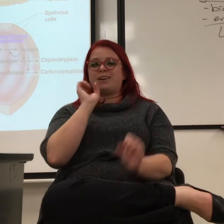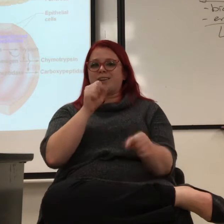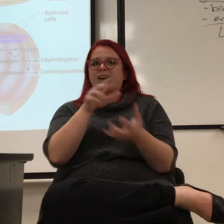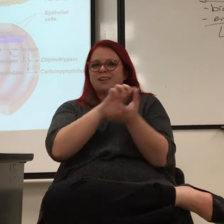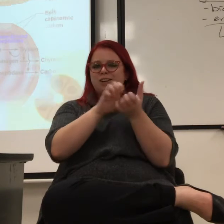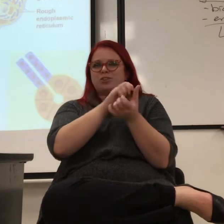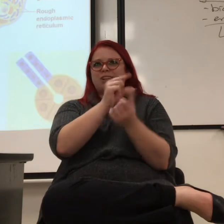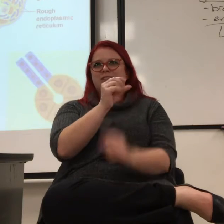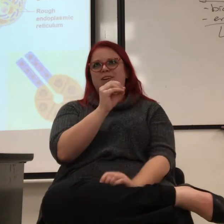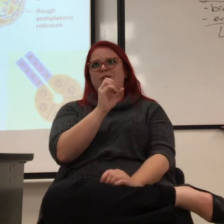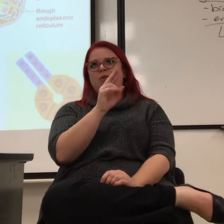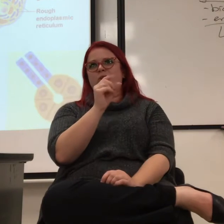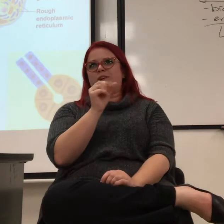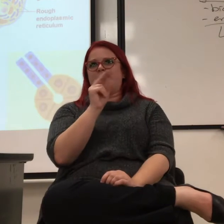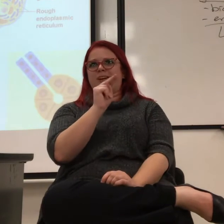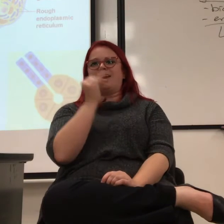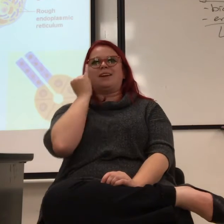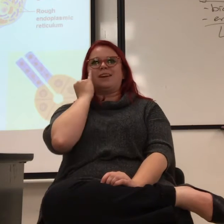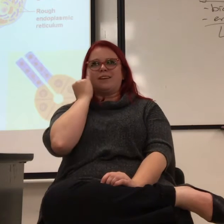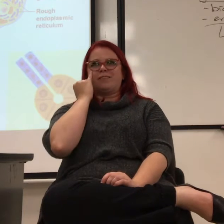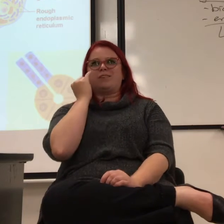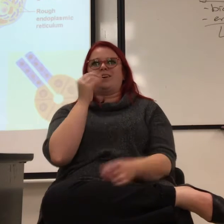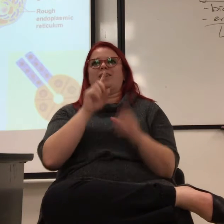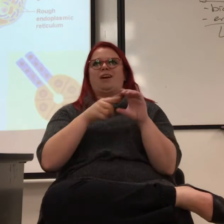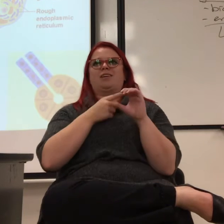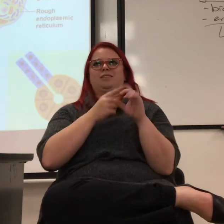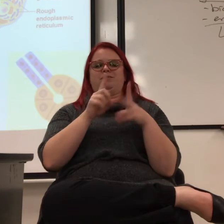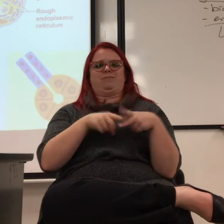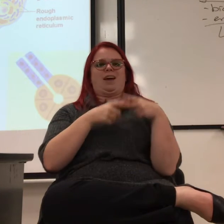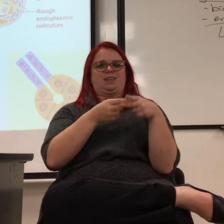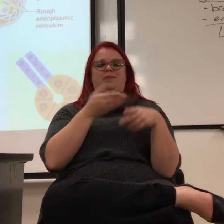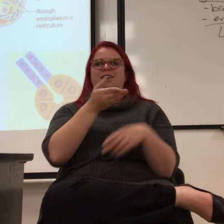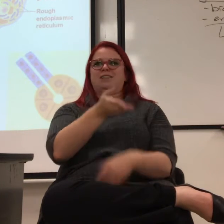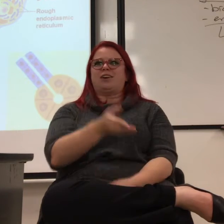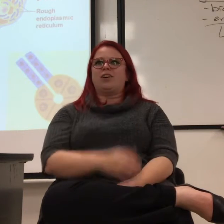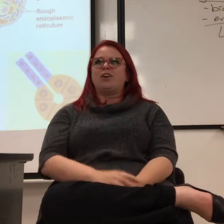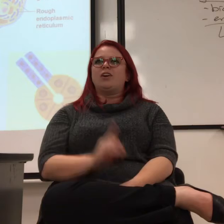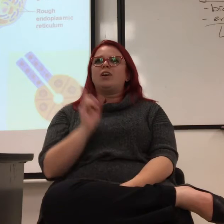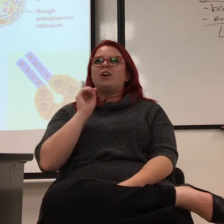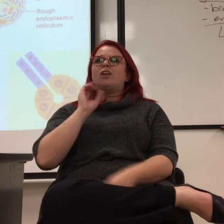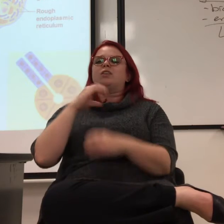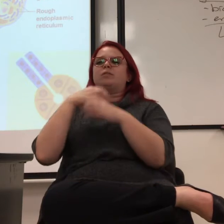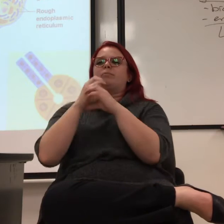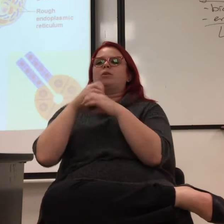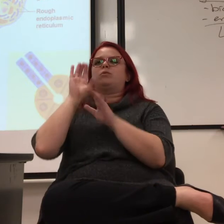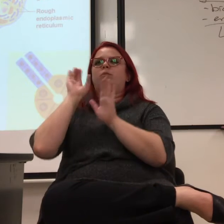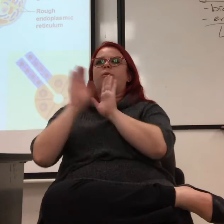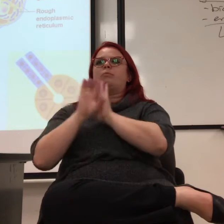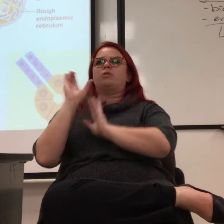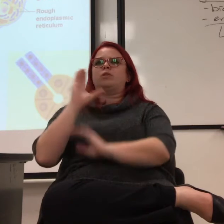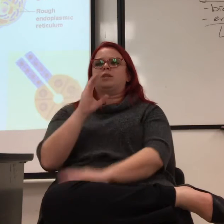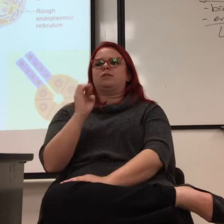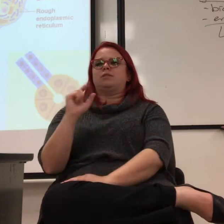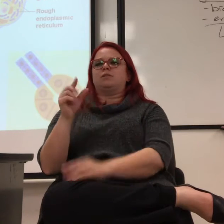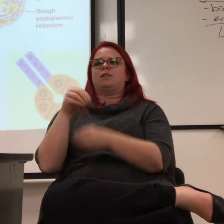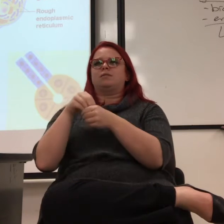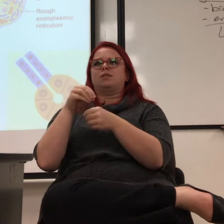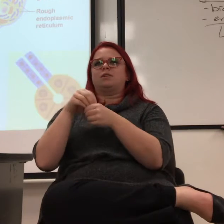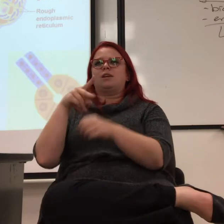auto-digestion. Here's a microscopic picture of the cells in the pancreas. Learn the acinus